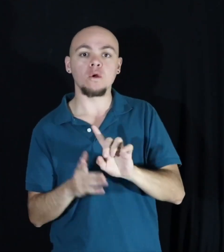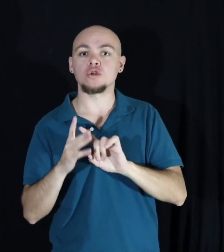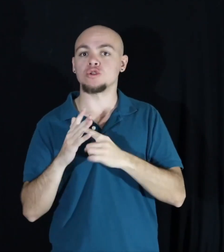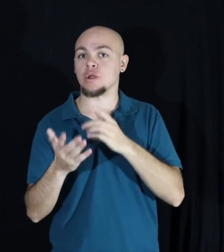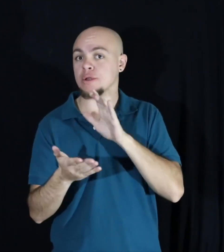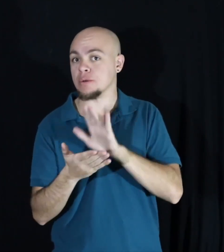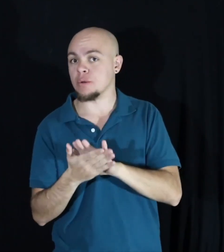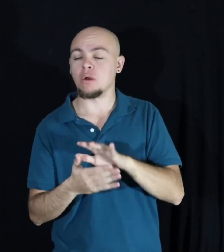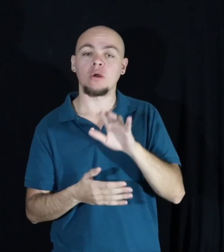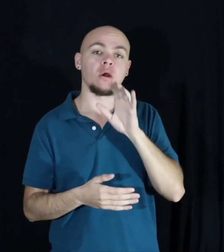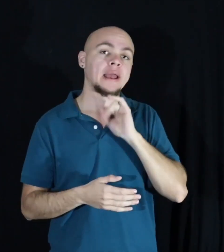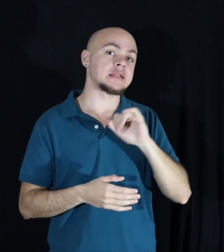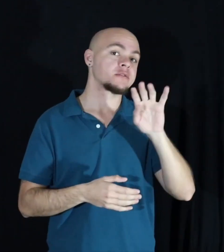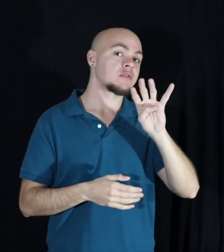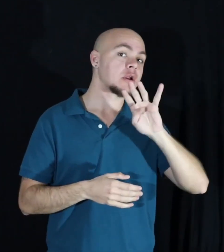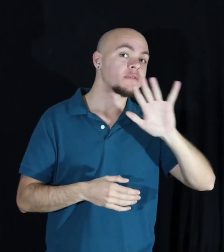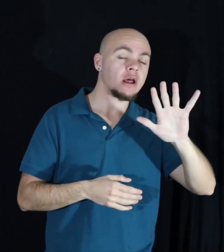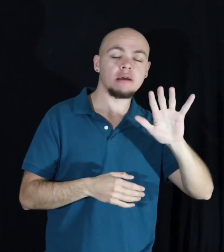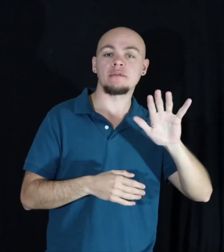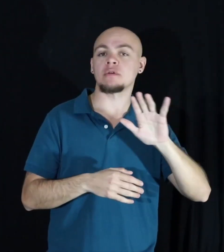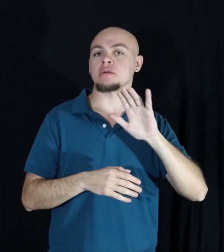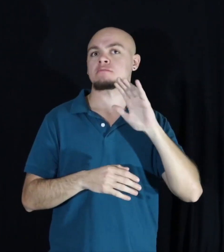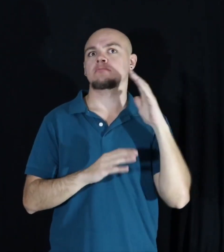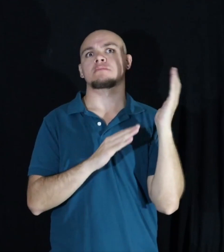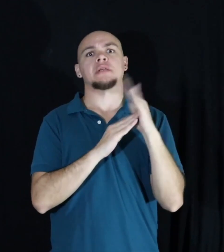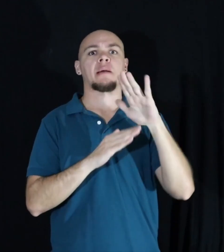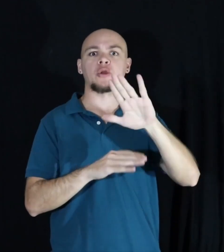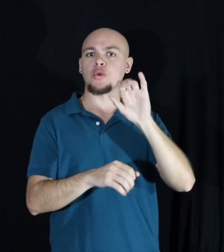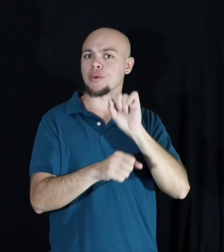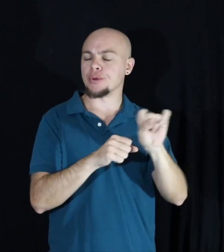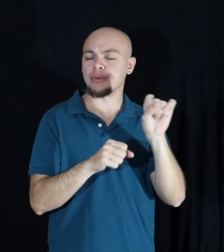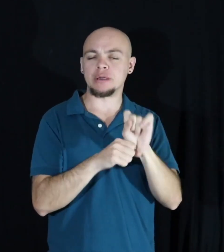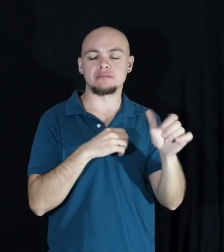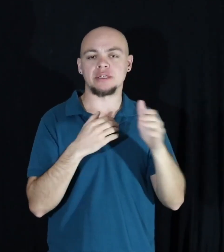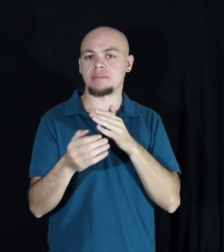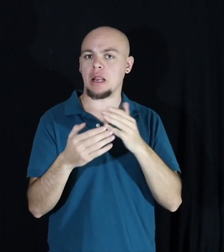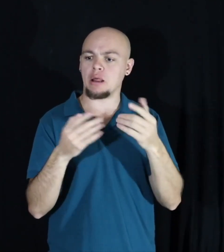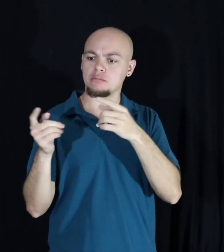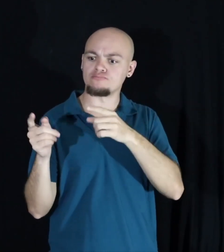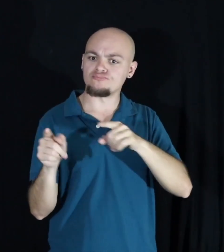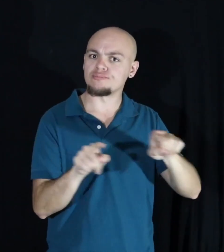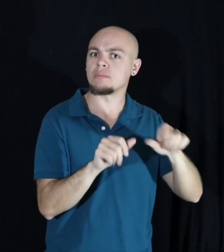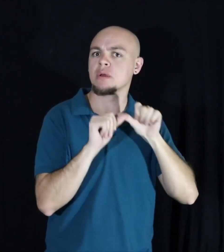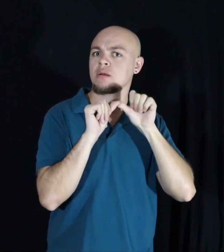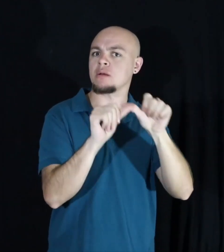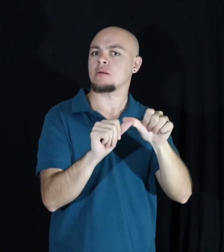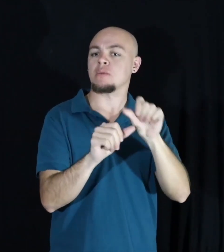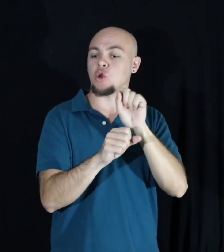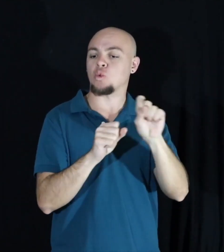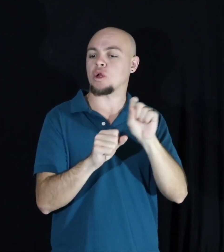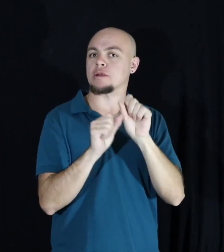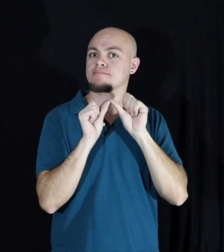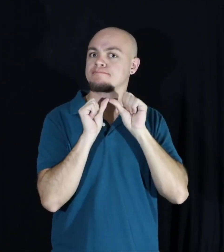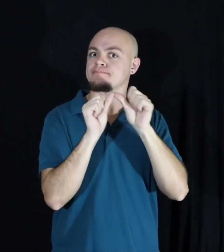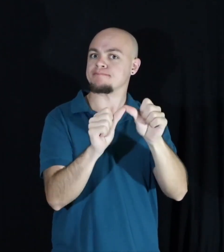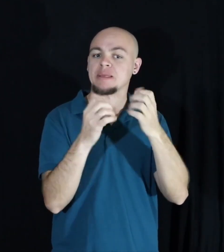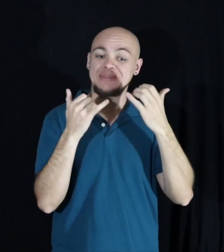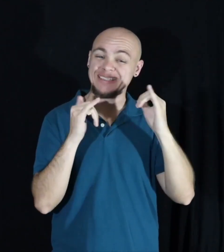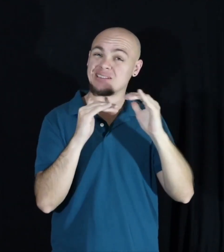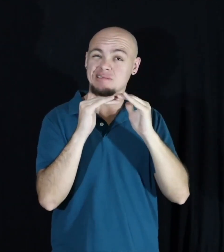school, or you're 45 and you're at the height of your career. Although, as you can hear, work is underway, there's still a way to